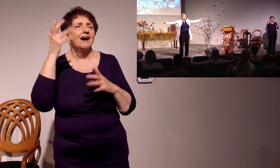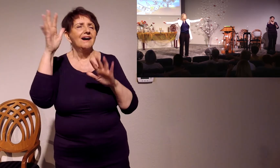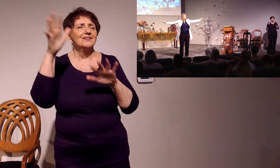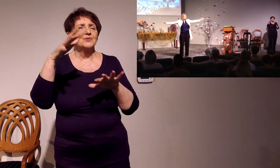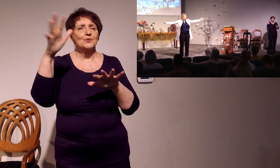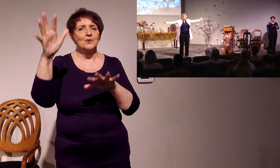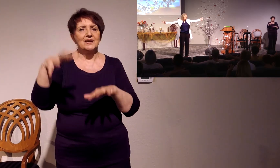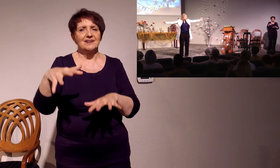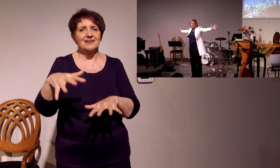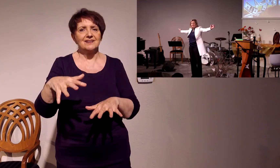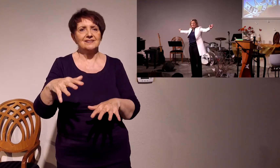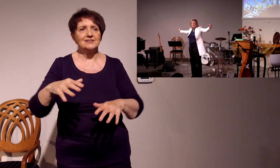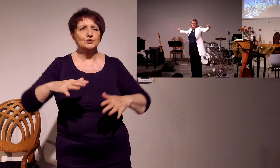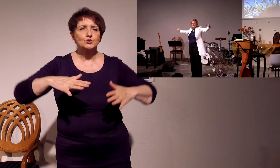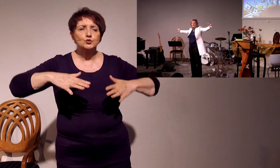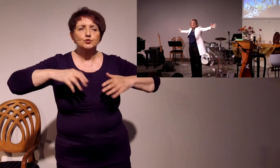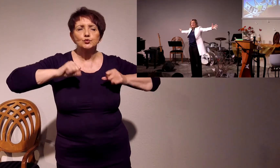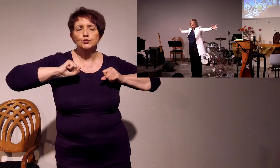and just stretch